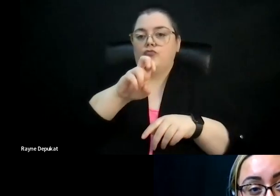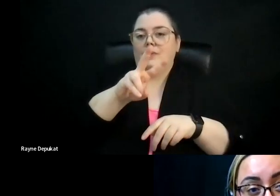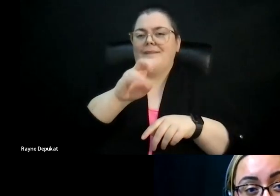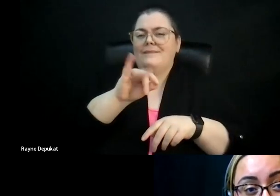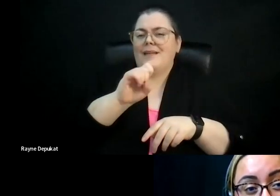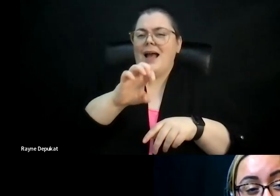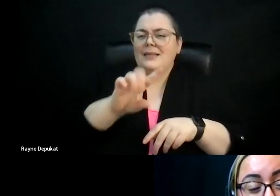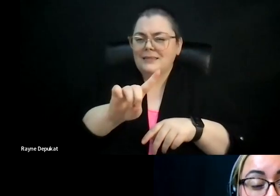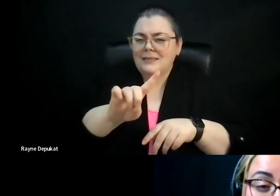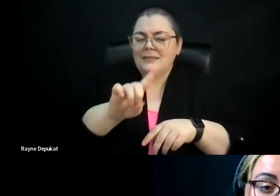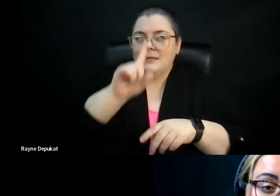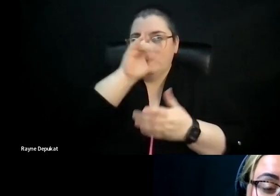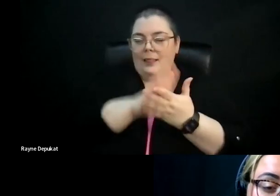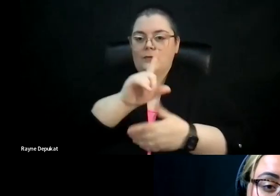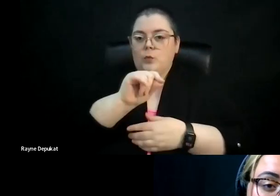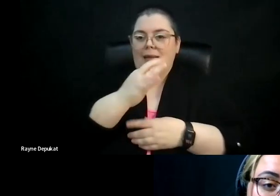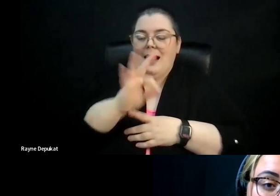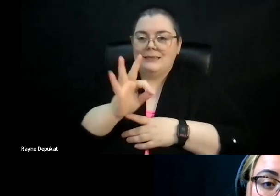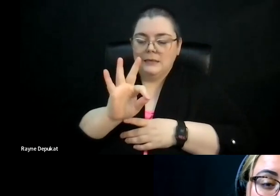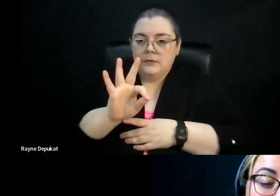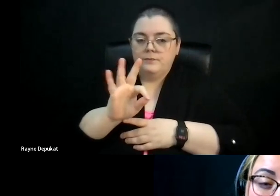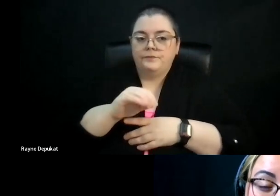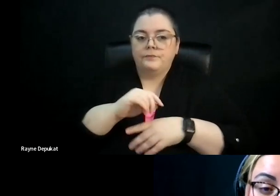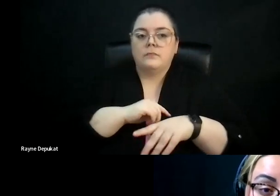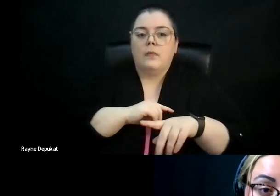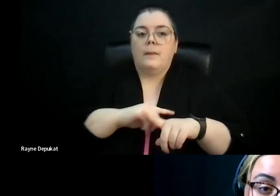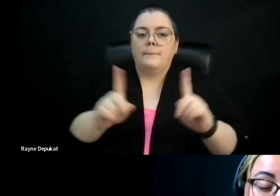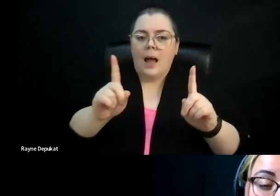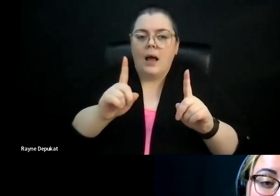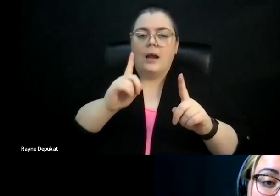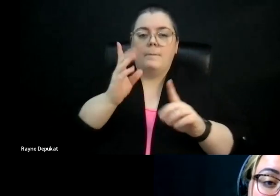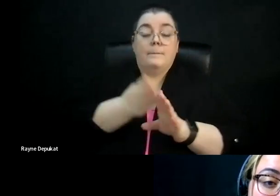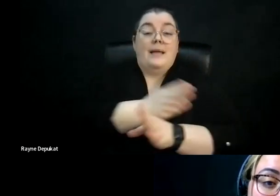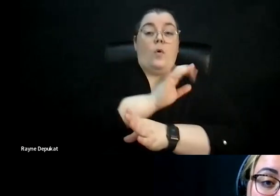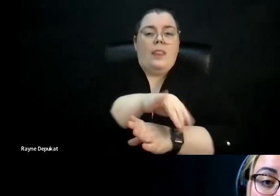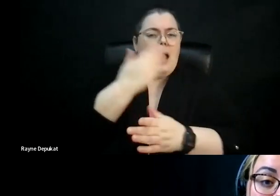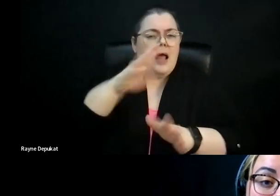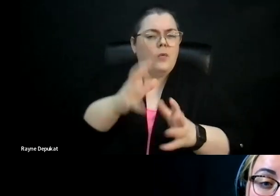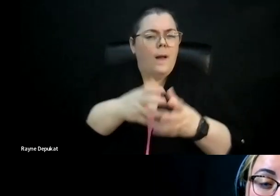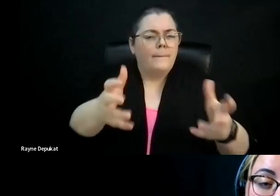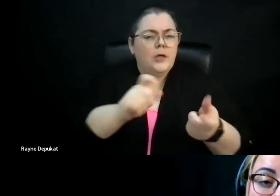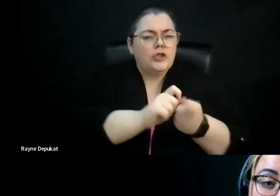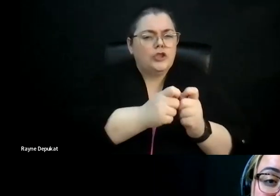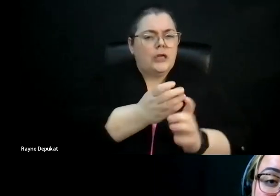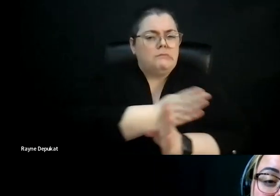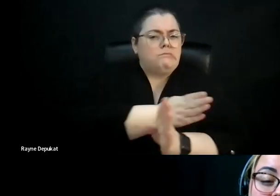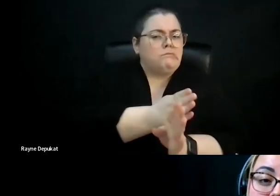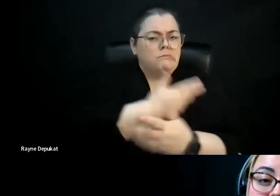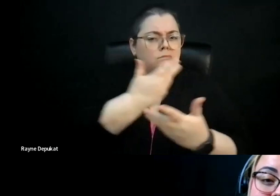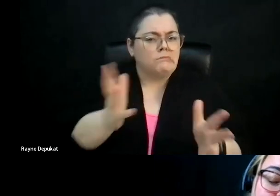it was revised, I believe, was 2019. But prior to that, I don't know how much edits were